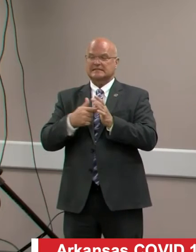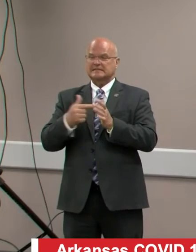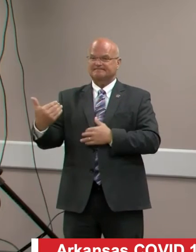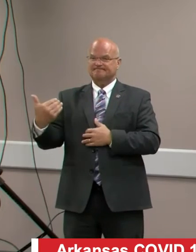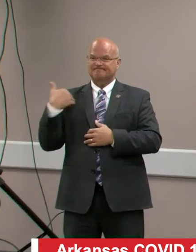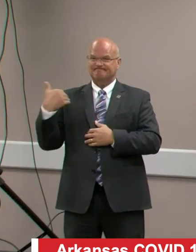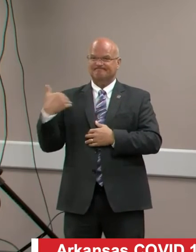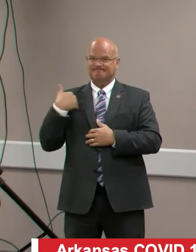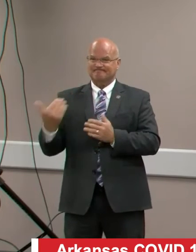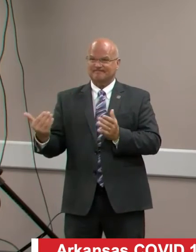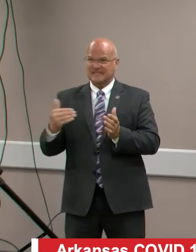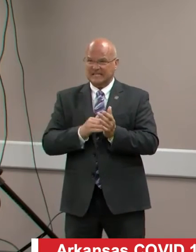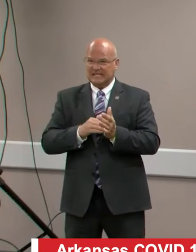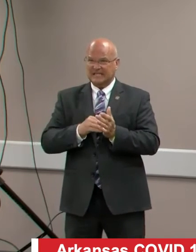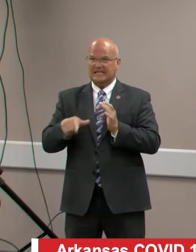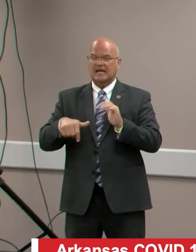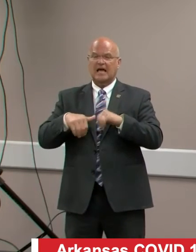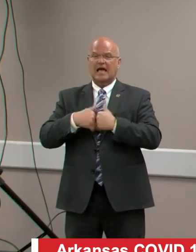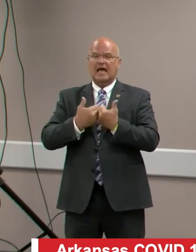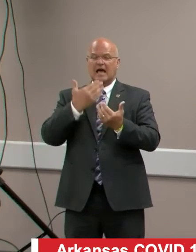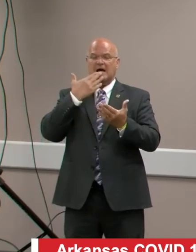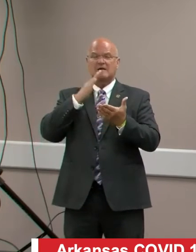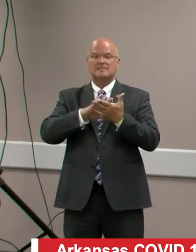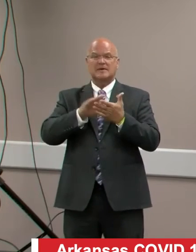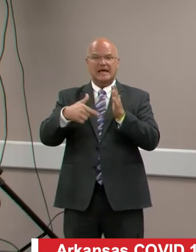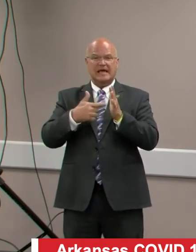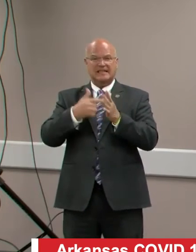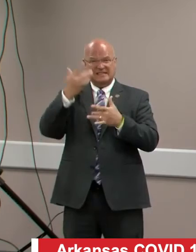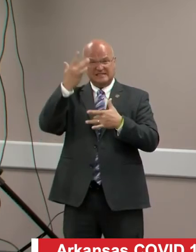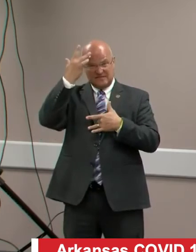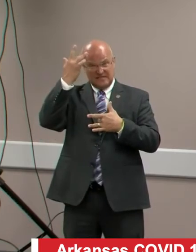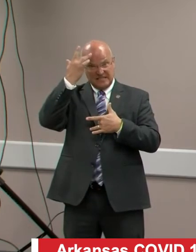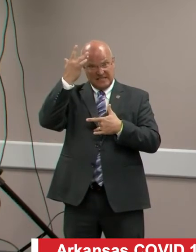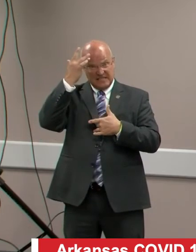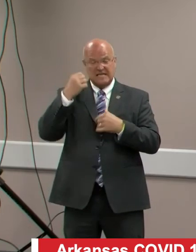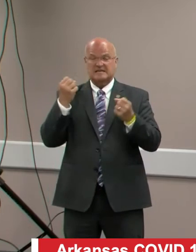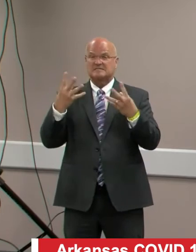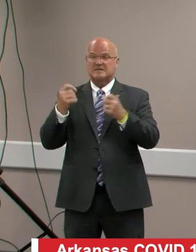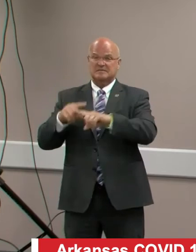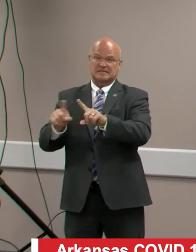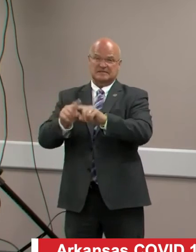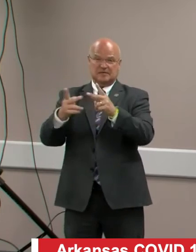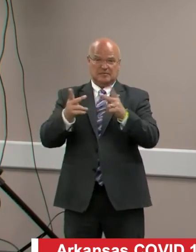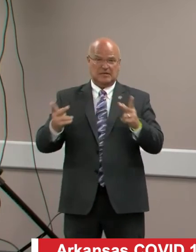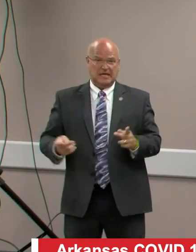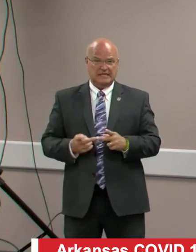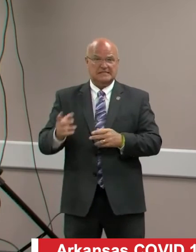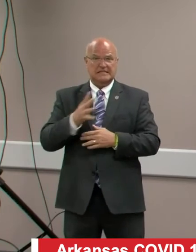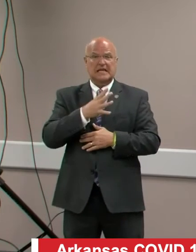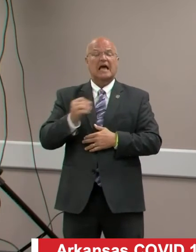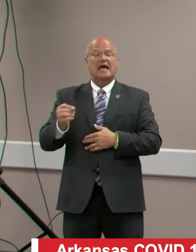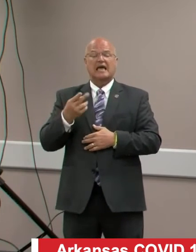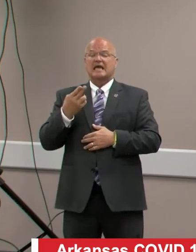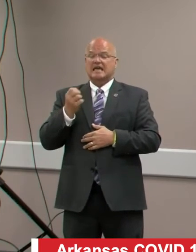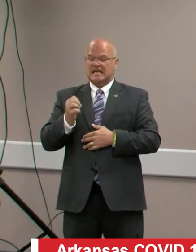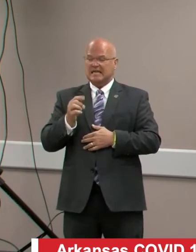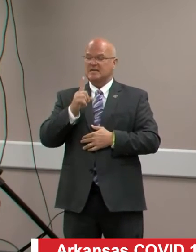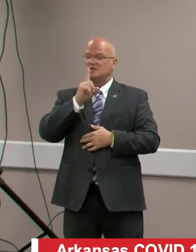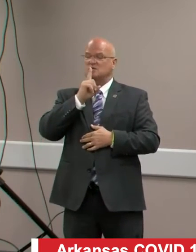reminder to us of the deadly nature of this virus in many circumstances. And he fought